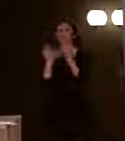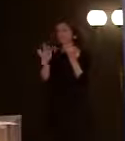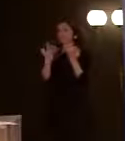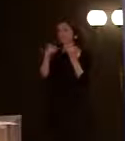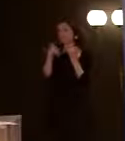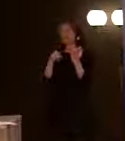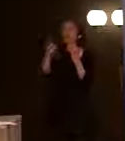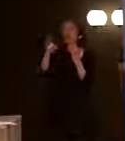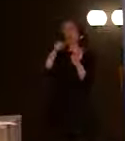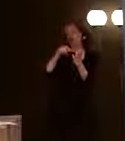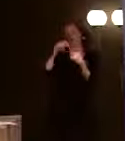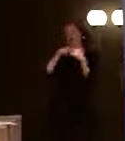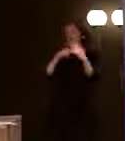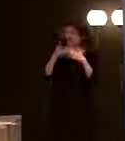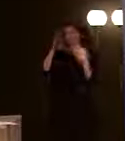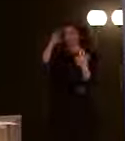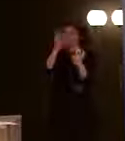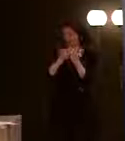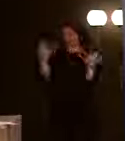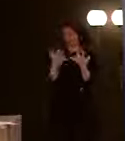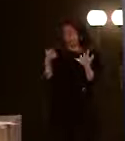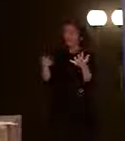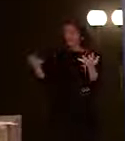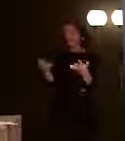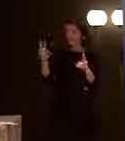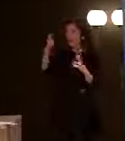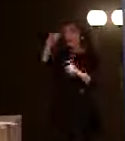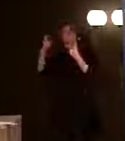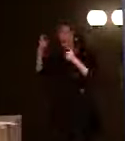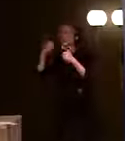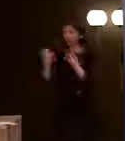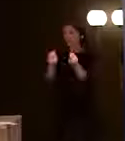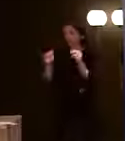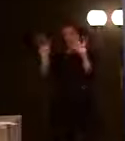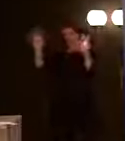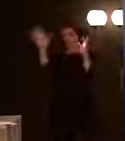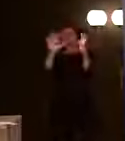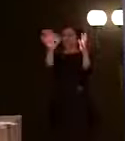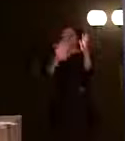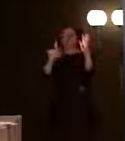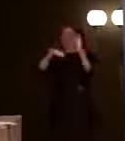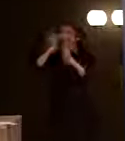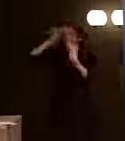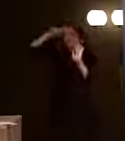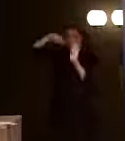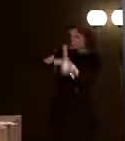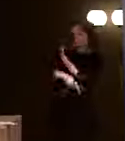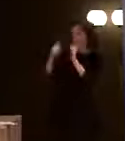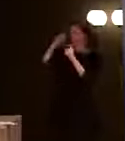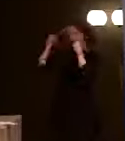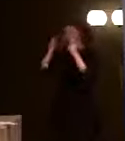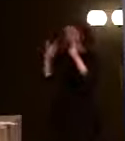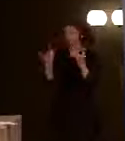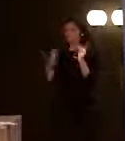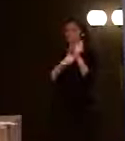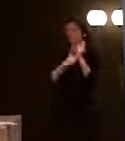to work on different kinds of content. And an example of it is color symbol image. You might have heard.